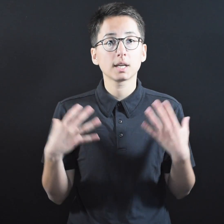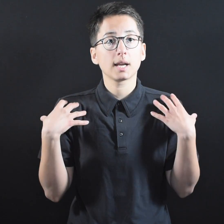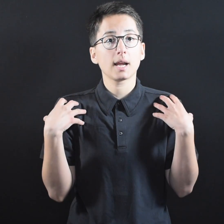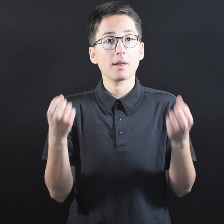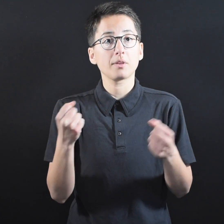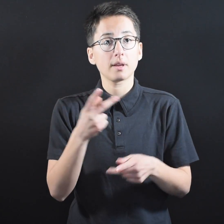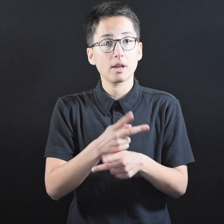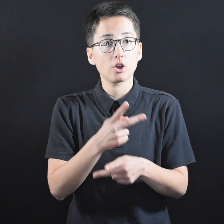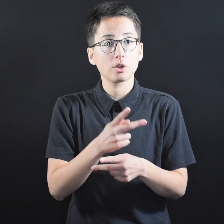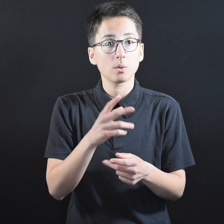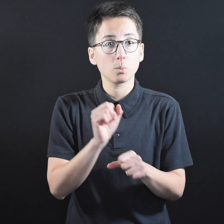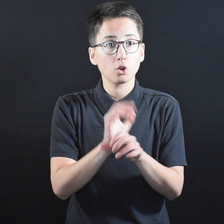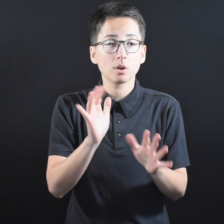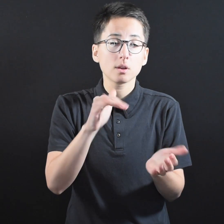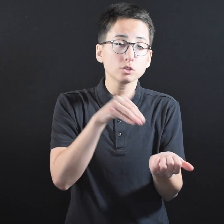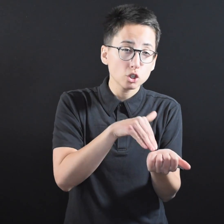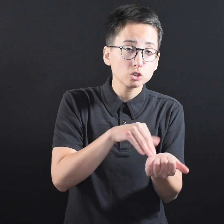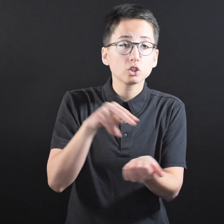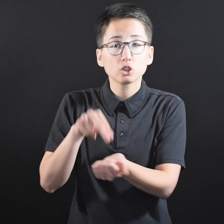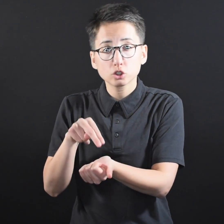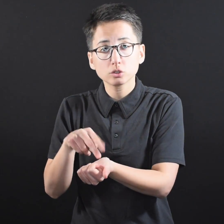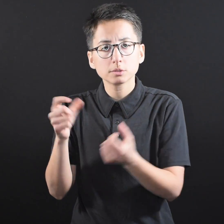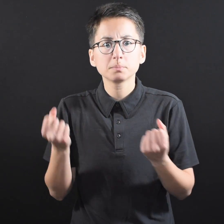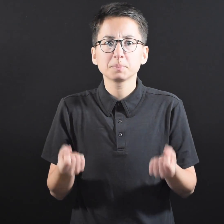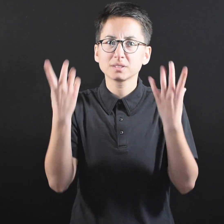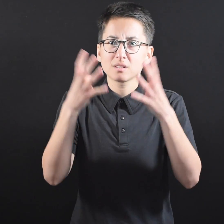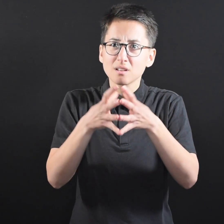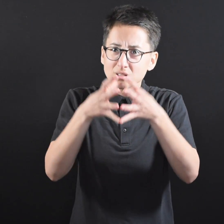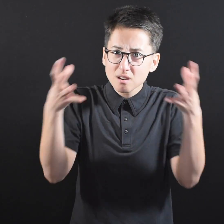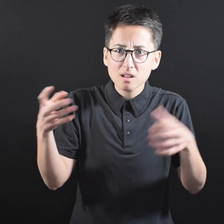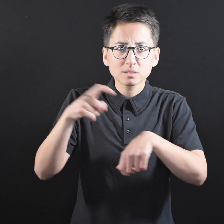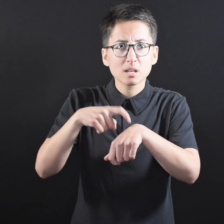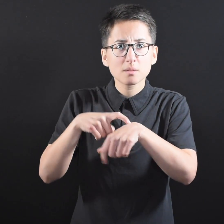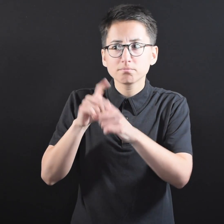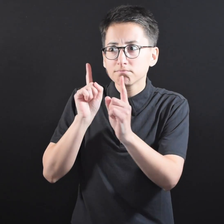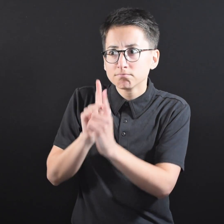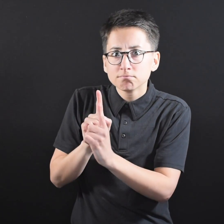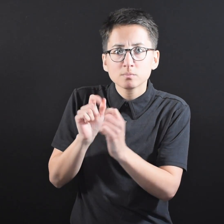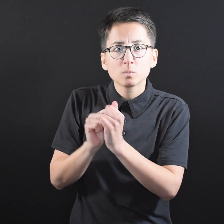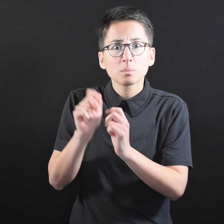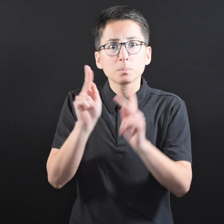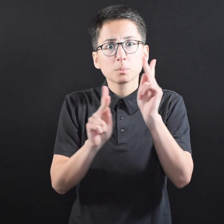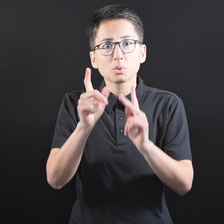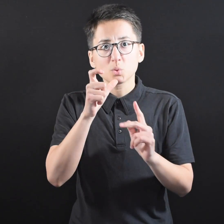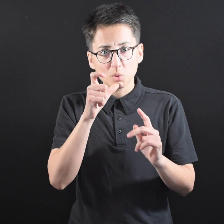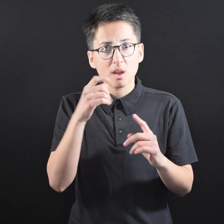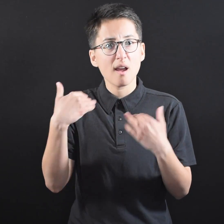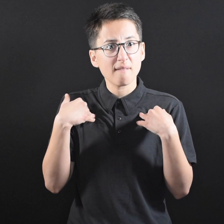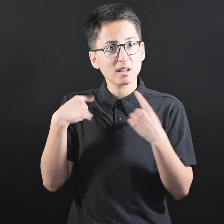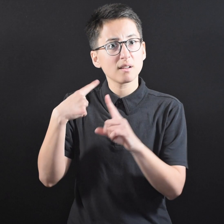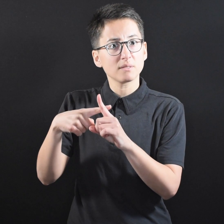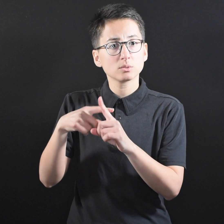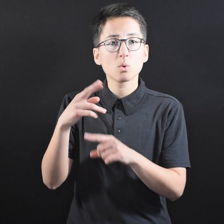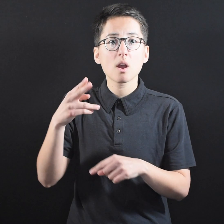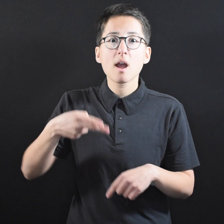This is because healthcare workers spend a lot of time close to people who have COVID-19 or are at a high risk